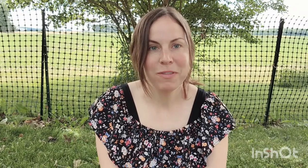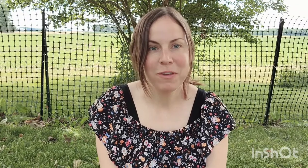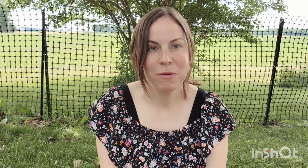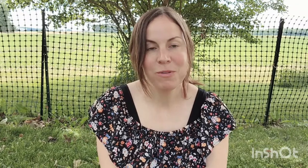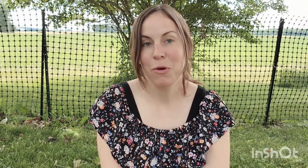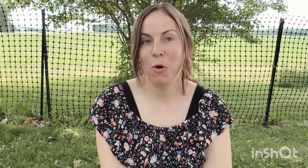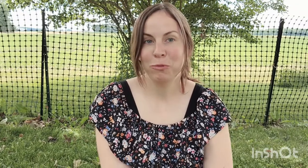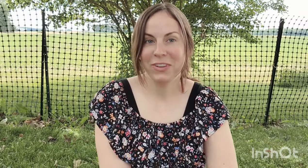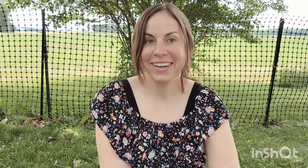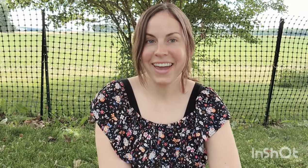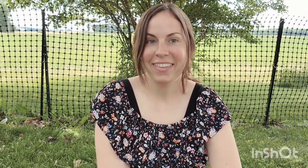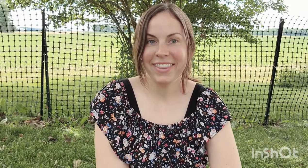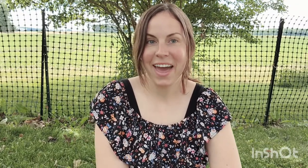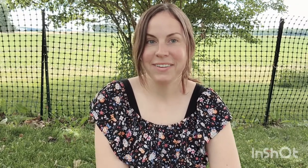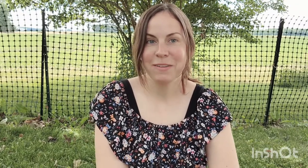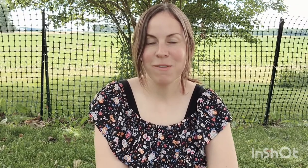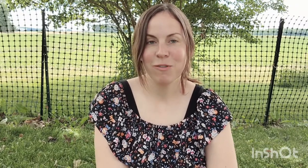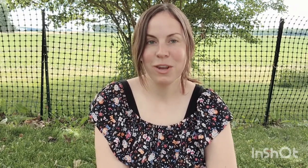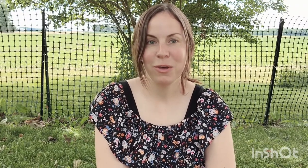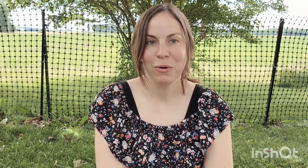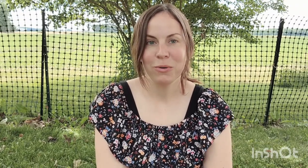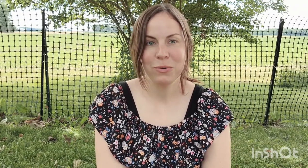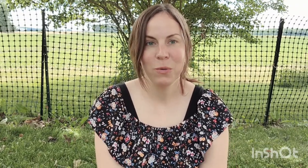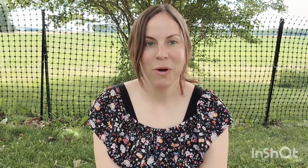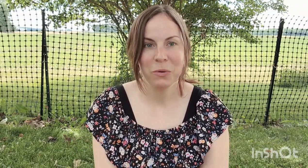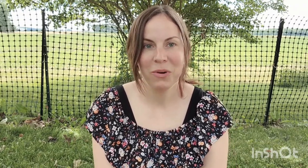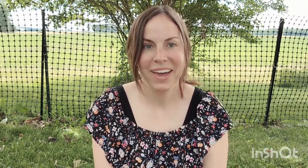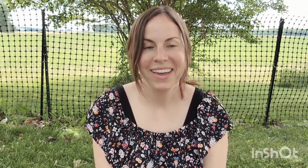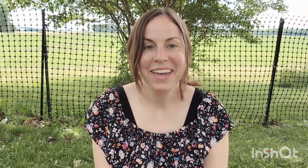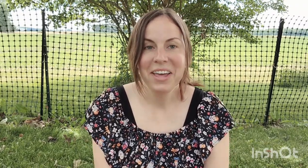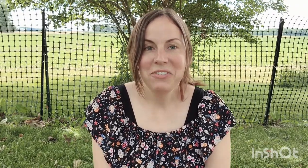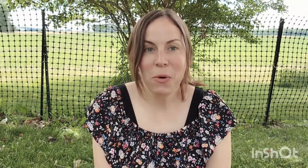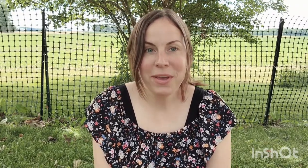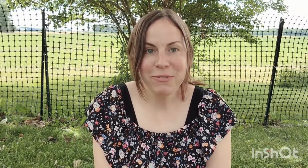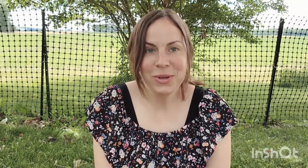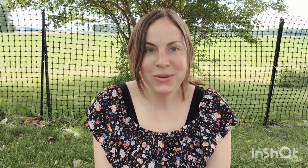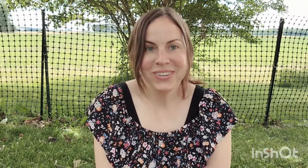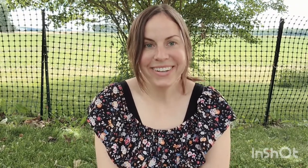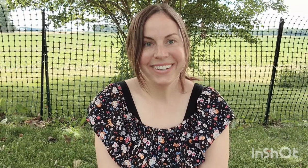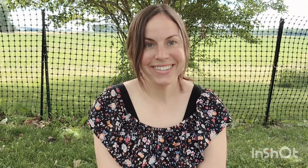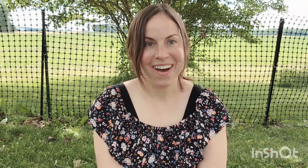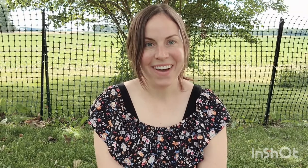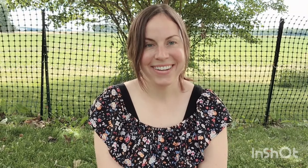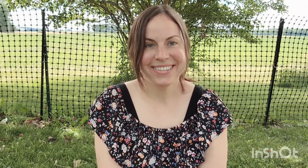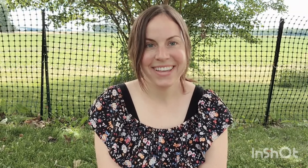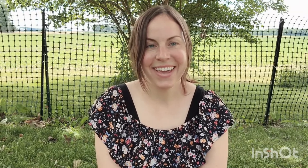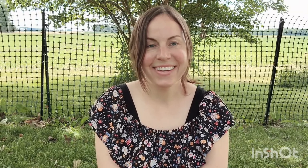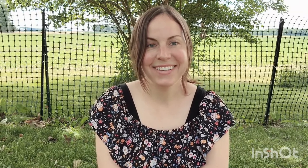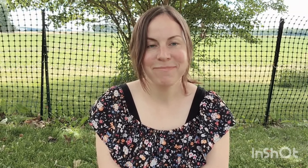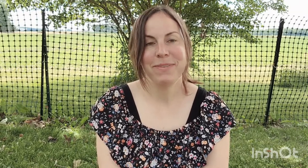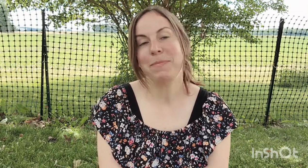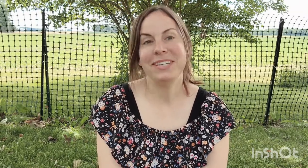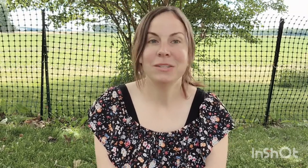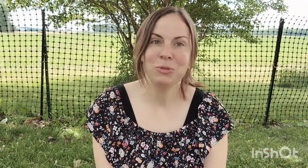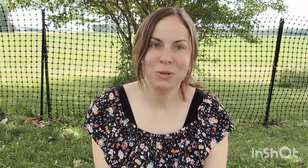you. So hopefully at the end of this video, you can walk away knowing a few signs and maybe teach them to your